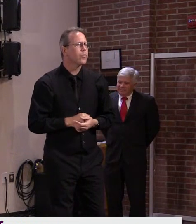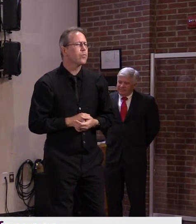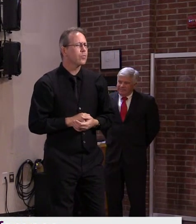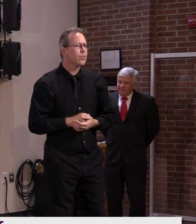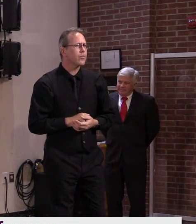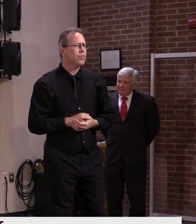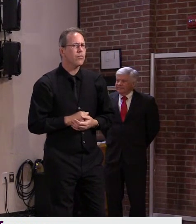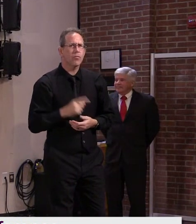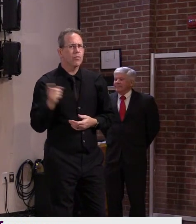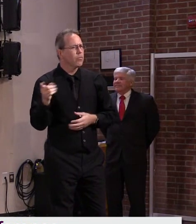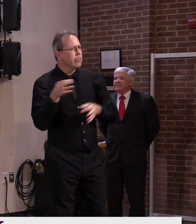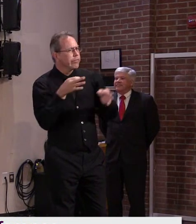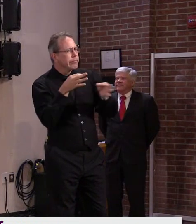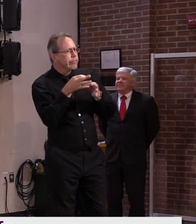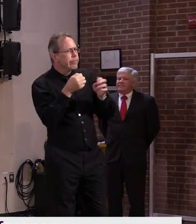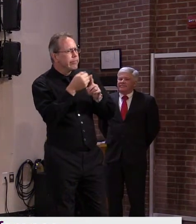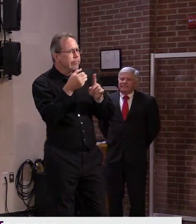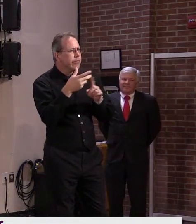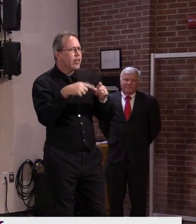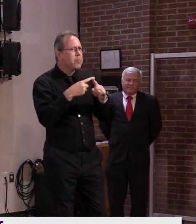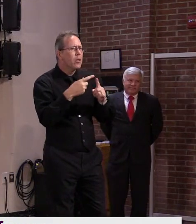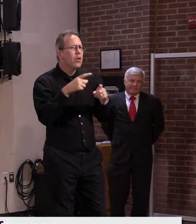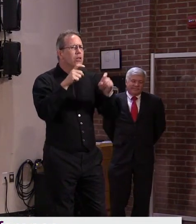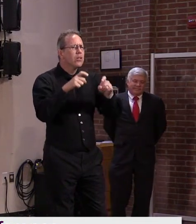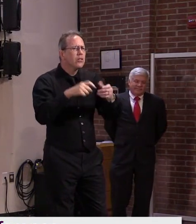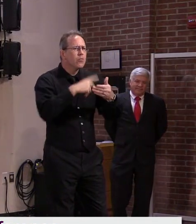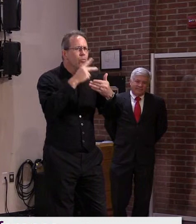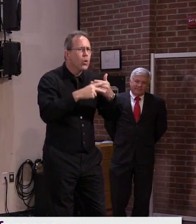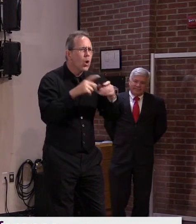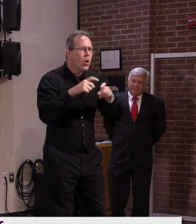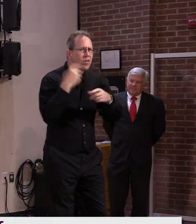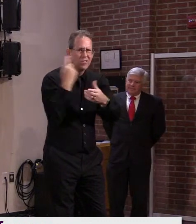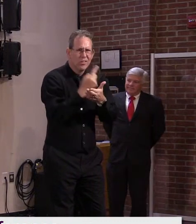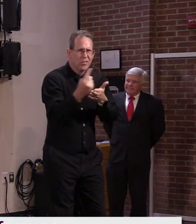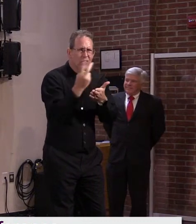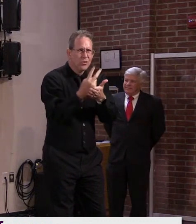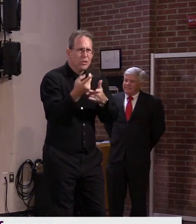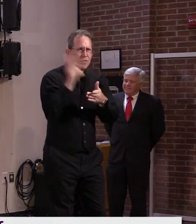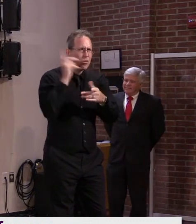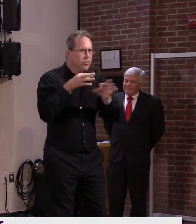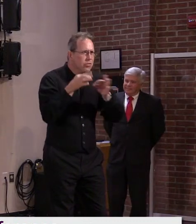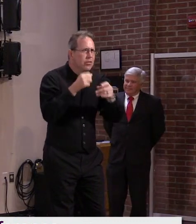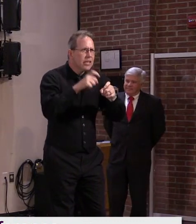available to all schools? And does that list include independent and private schools?